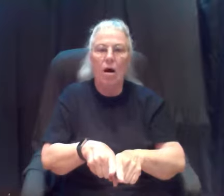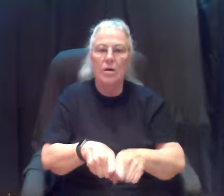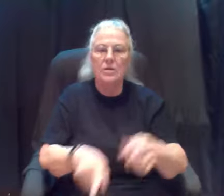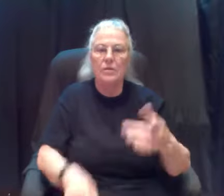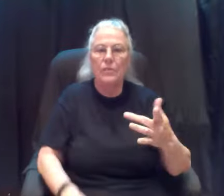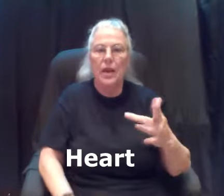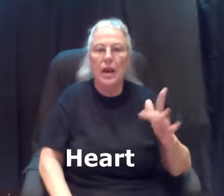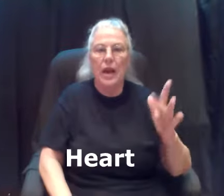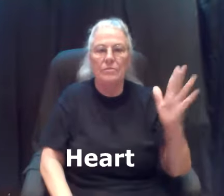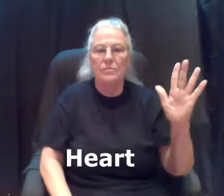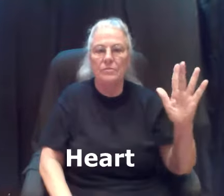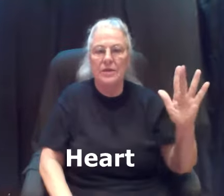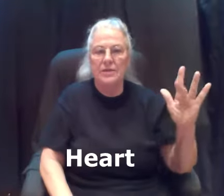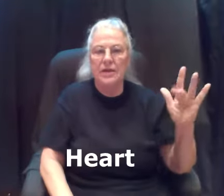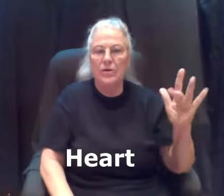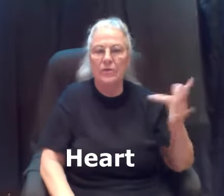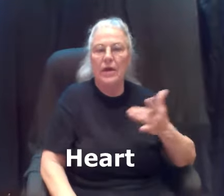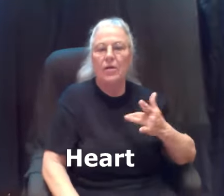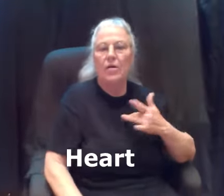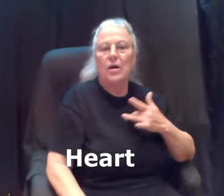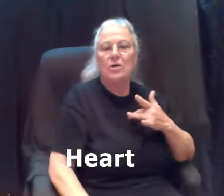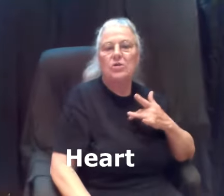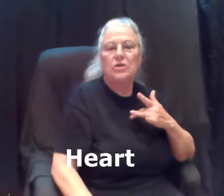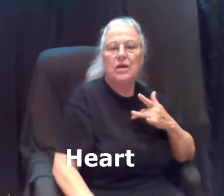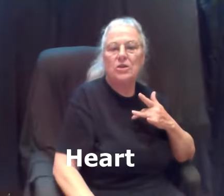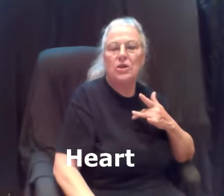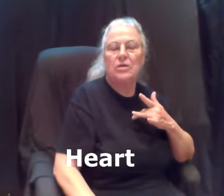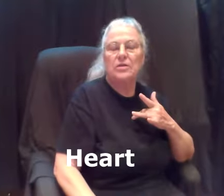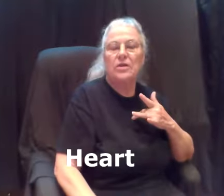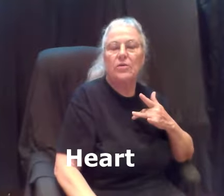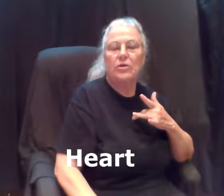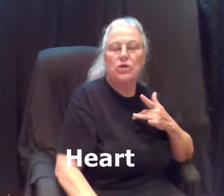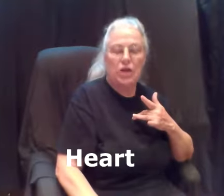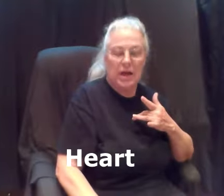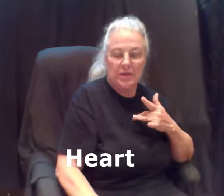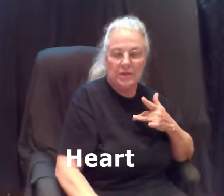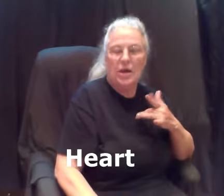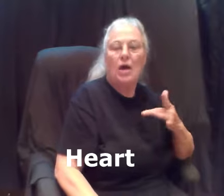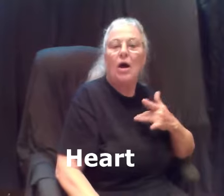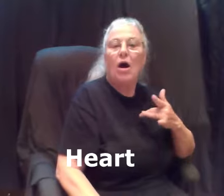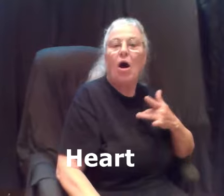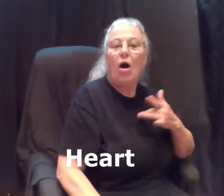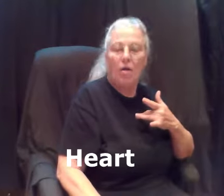Heart and the center finger just touching the center of your chest. Heart.